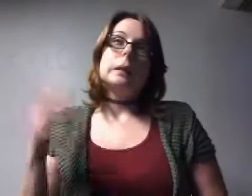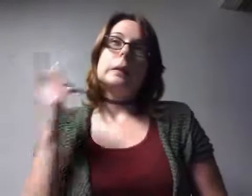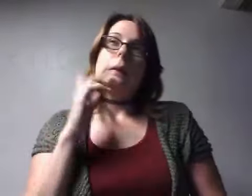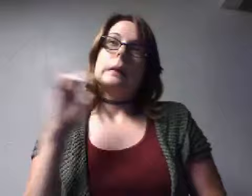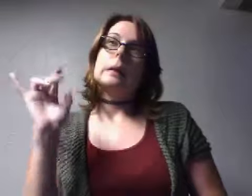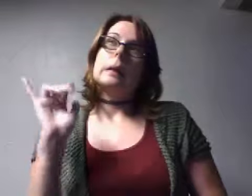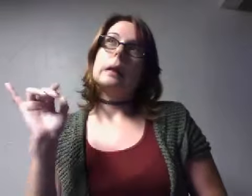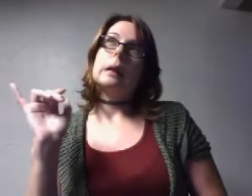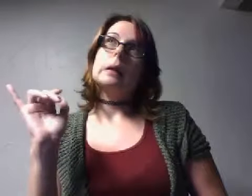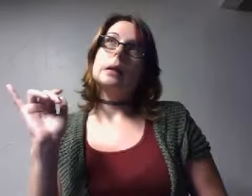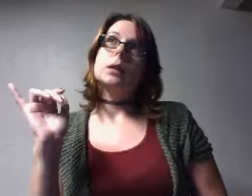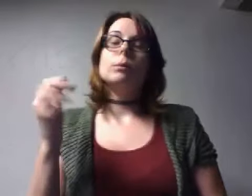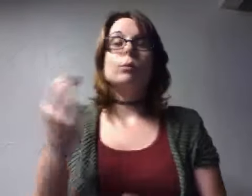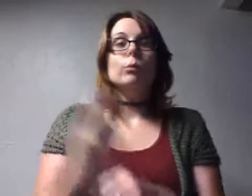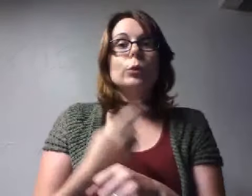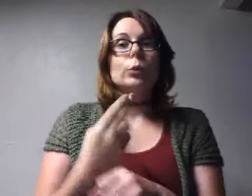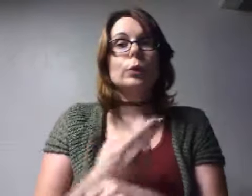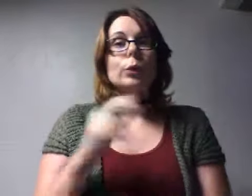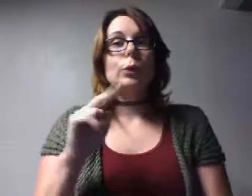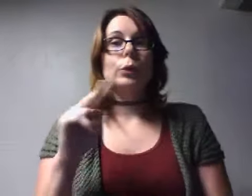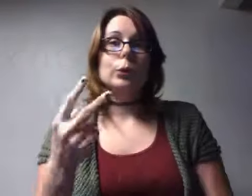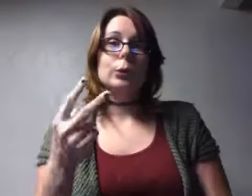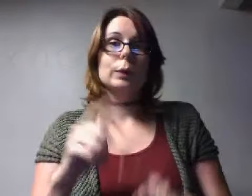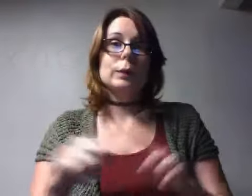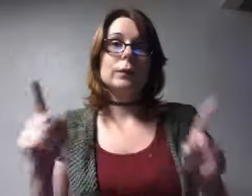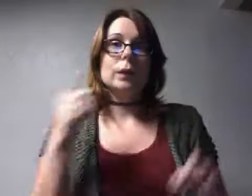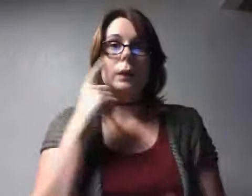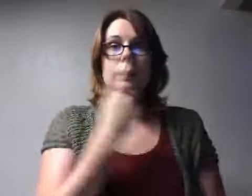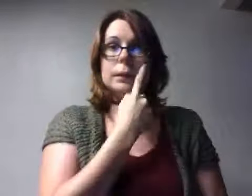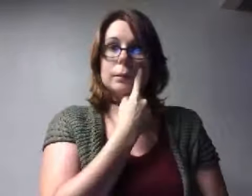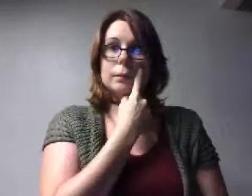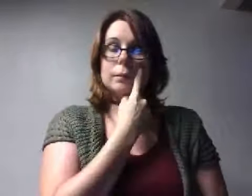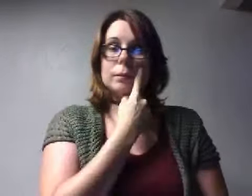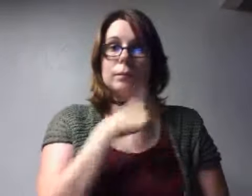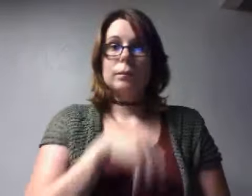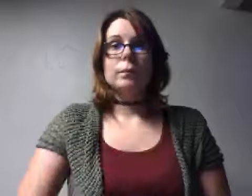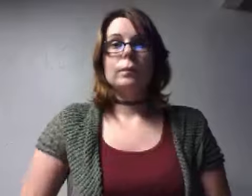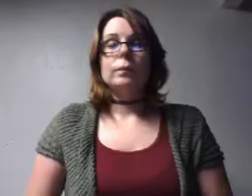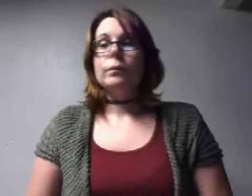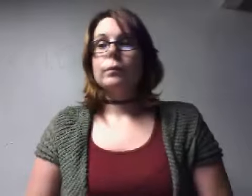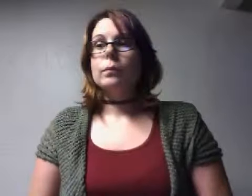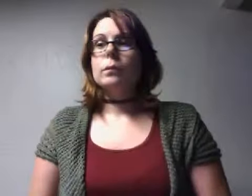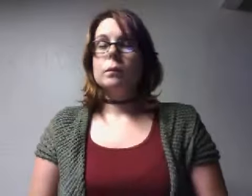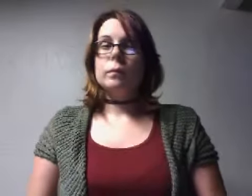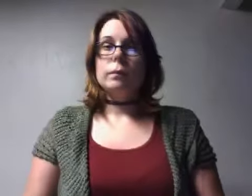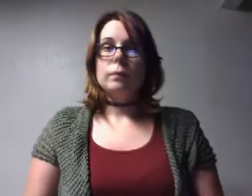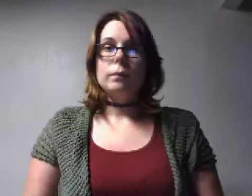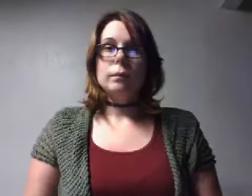things that you can capture with color photography. And then when I'm shooting black and white, I've got my black and white eyes, and I'm looking for different